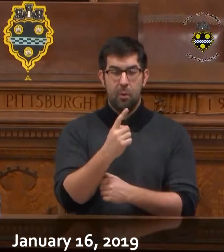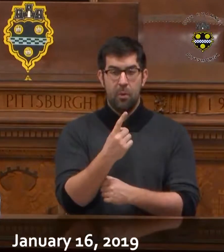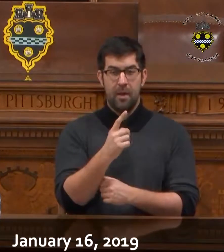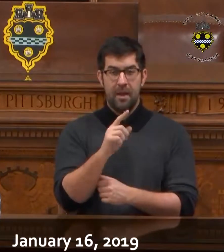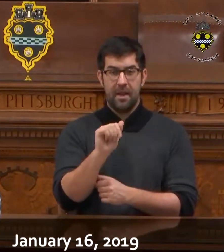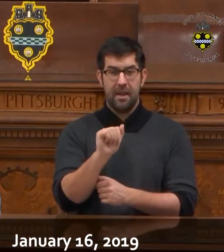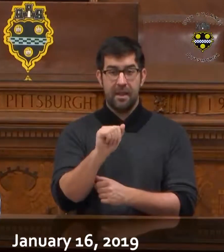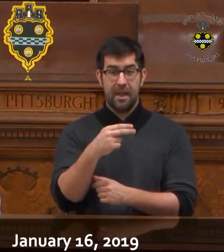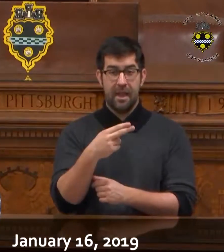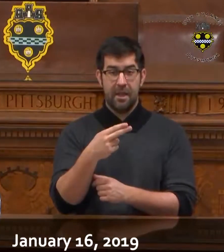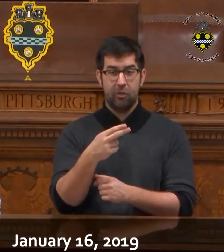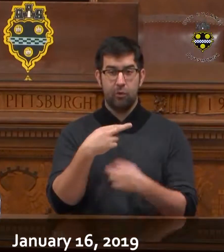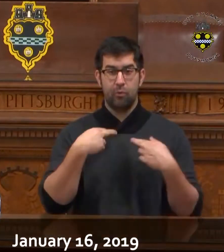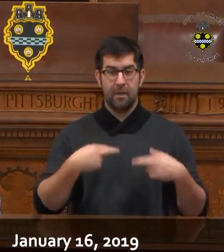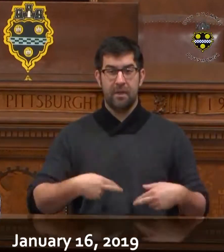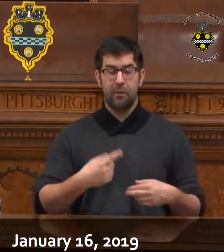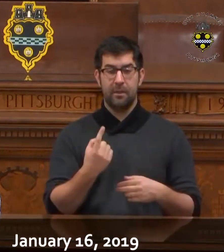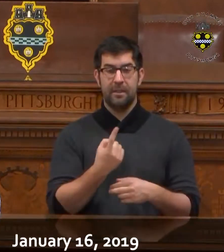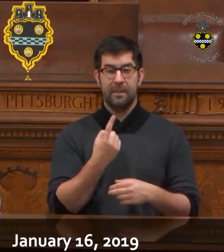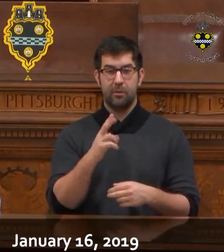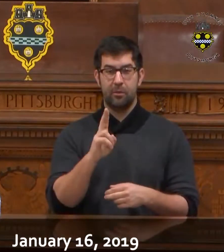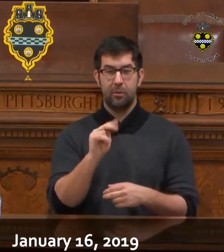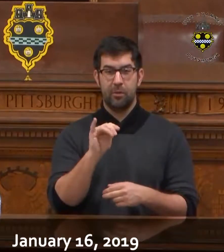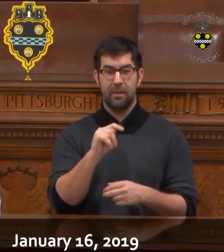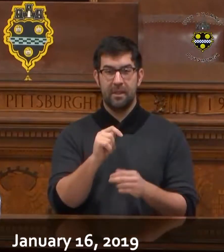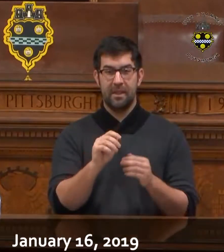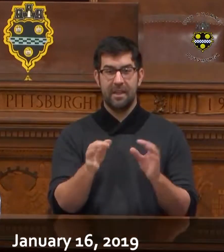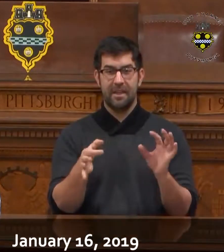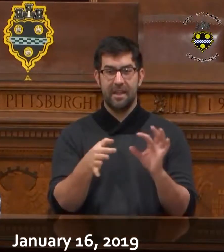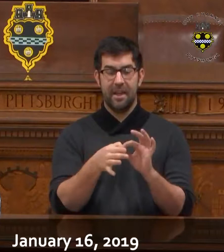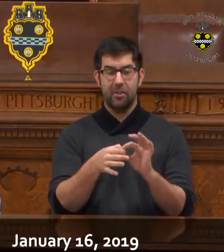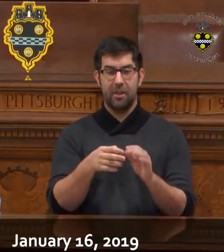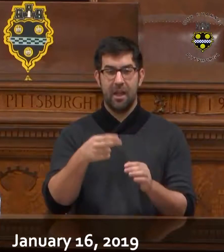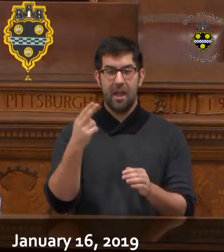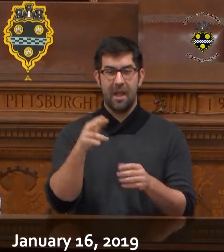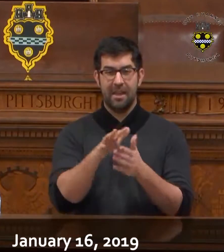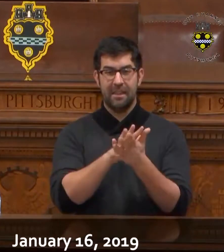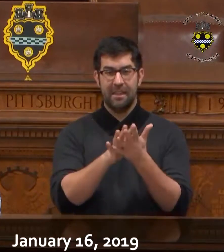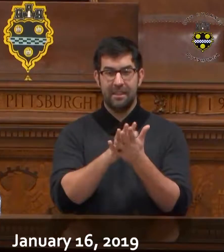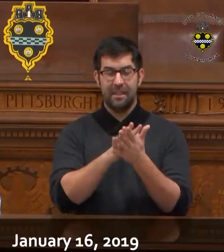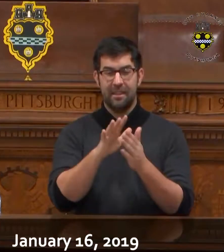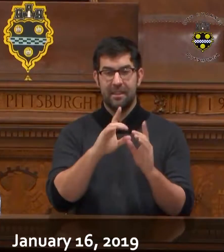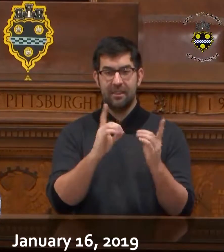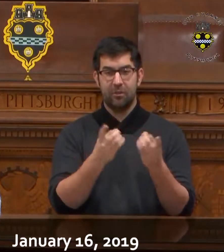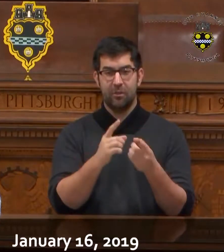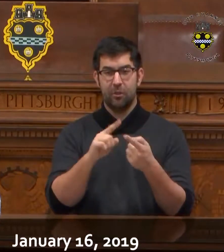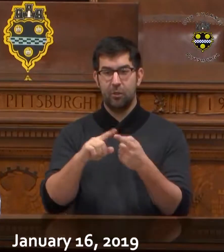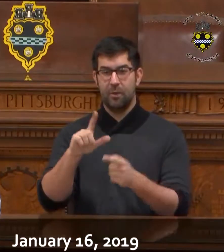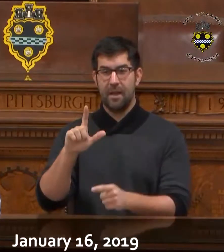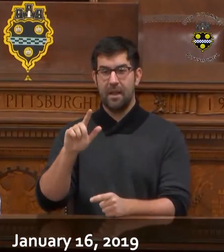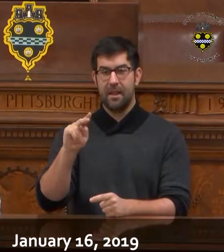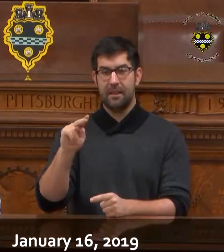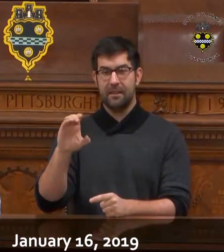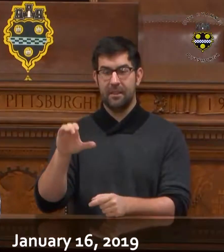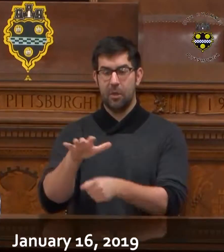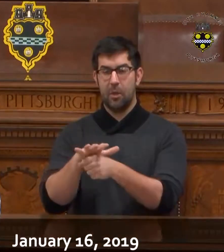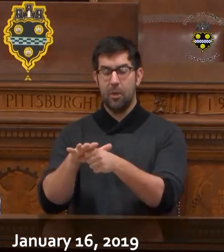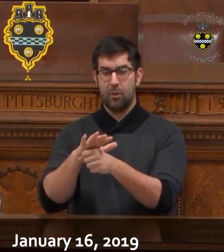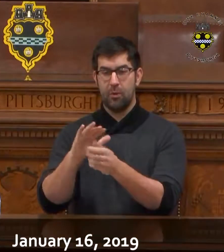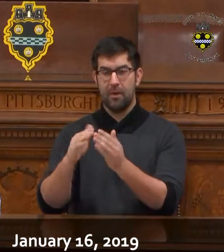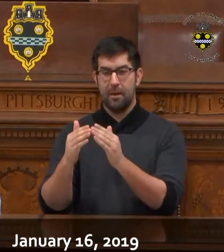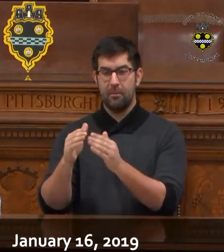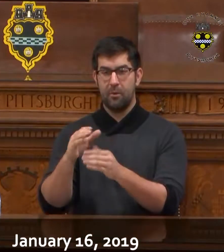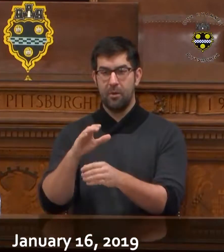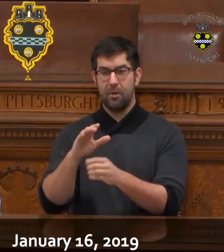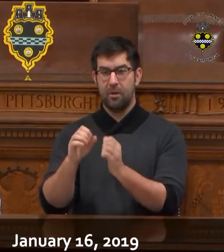R1AH, Residential Single Unit Attached High Density District, to LNC, Local Neighborhood Commercial